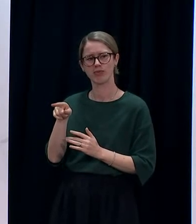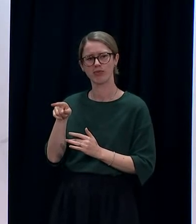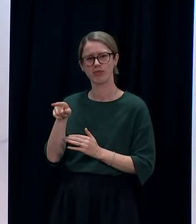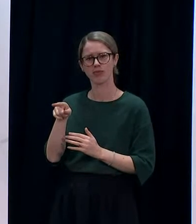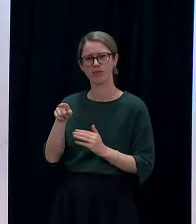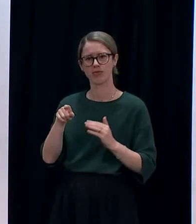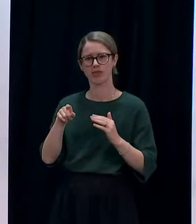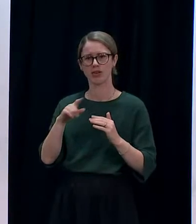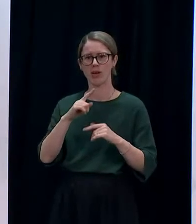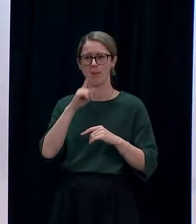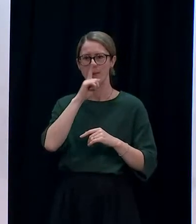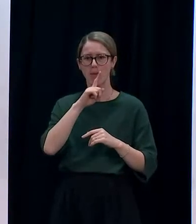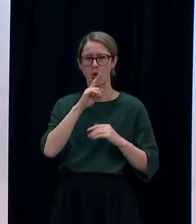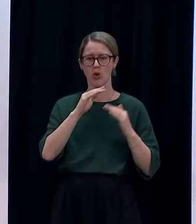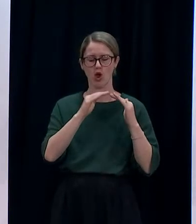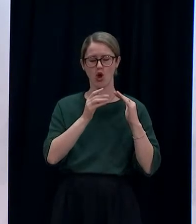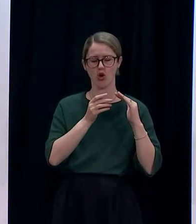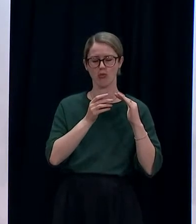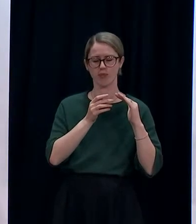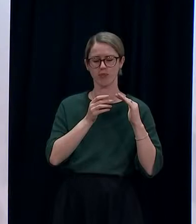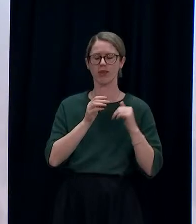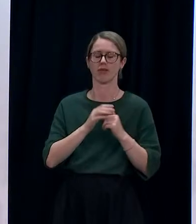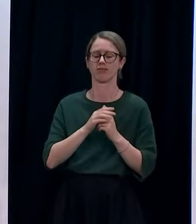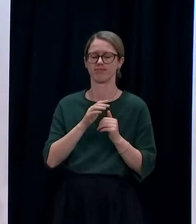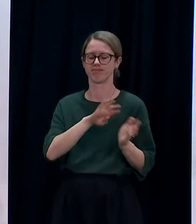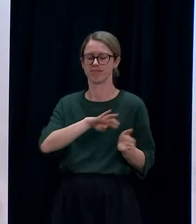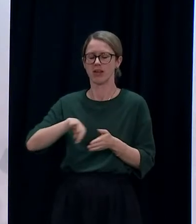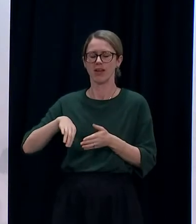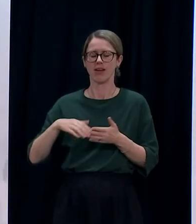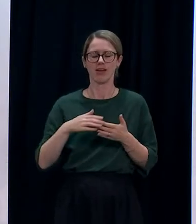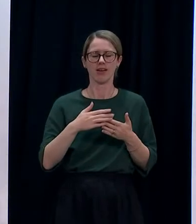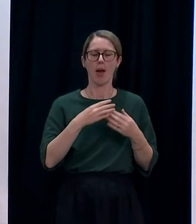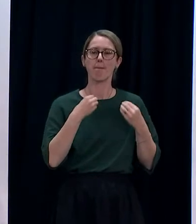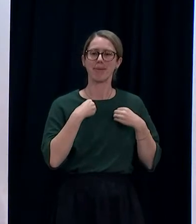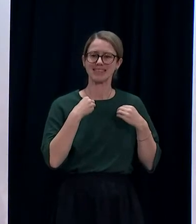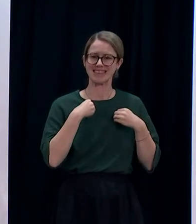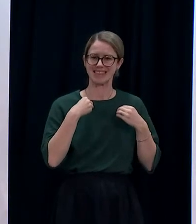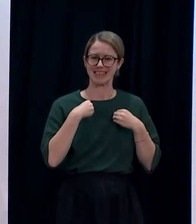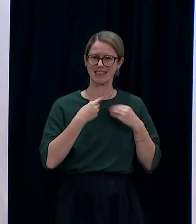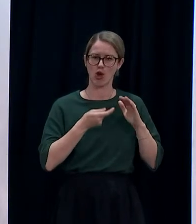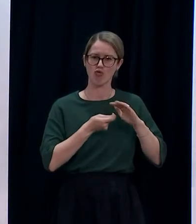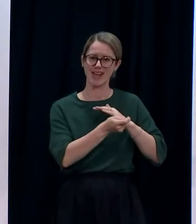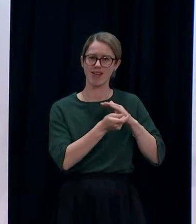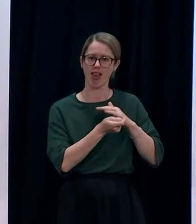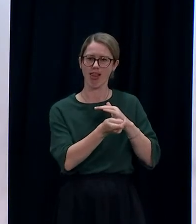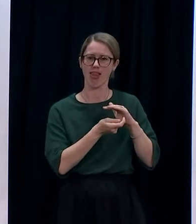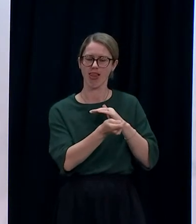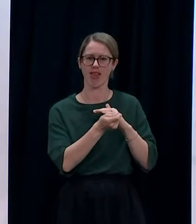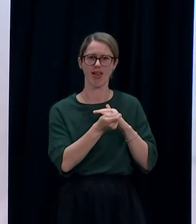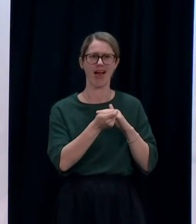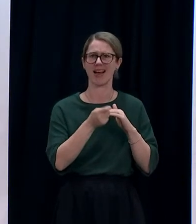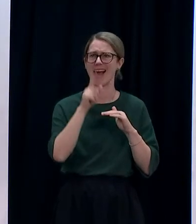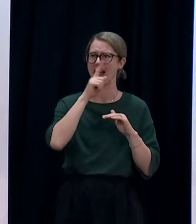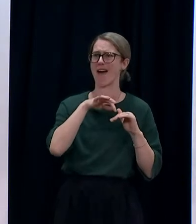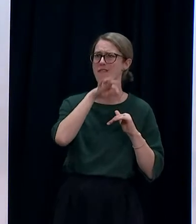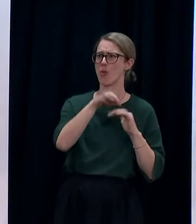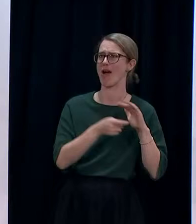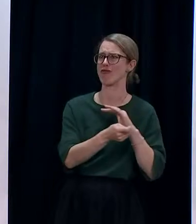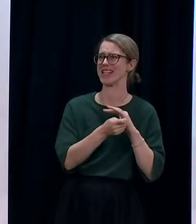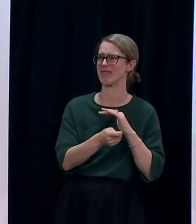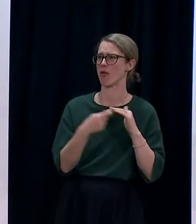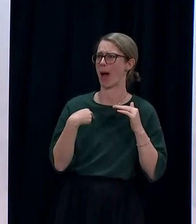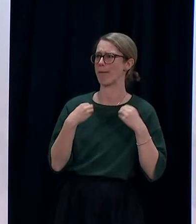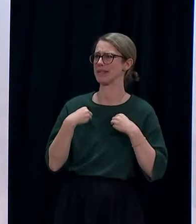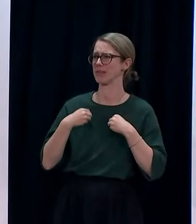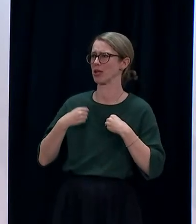rental support for small businesses as being called for by National in terms of cash flow and